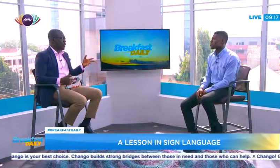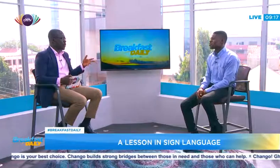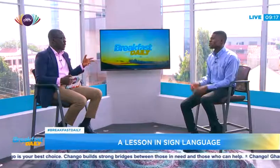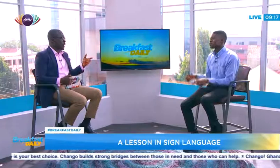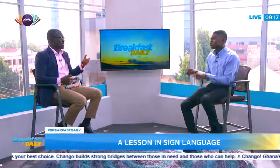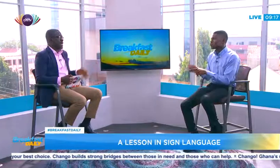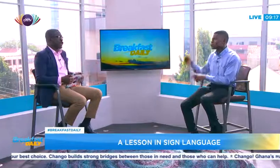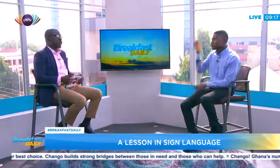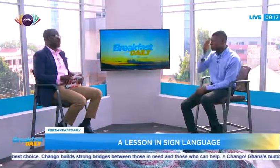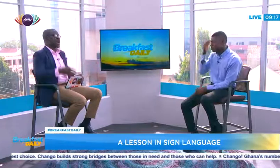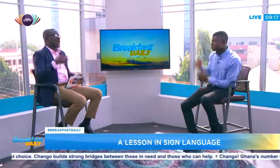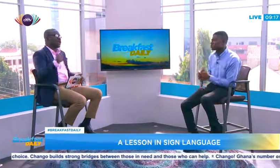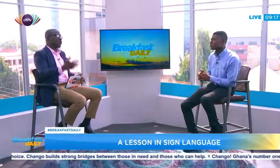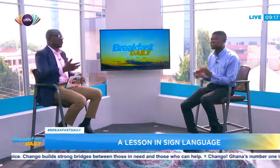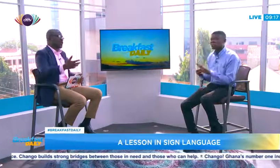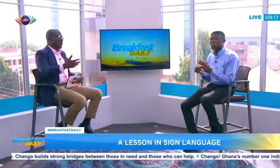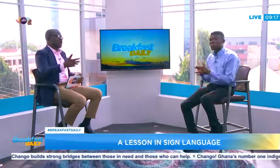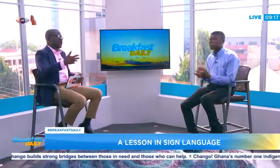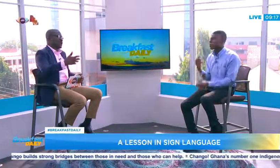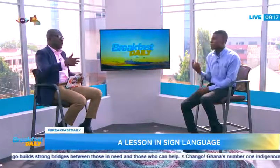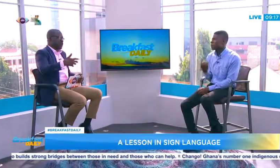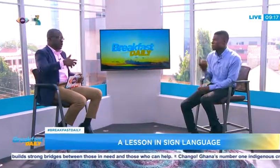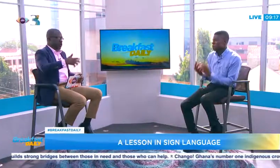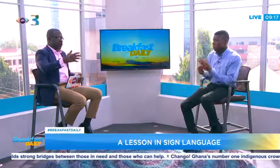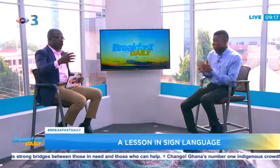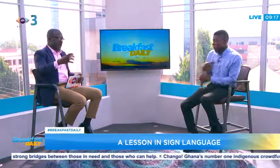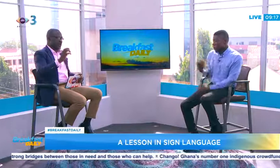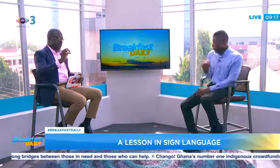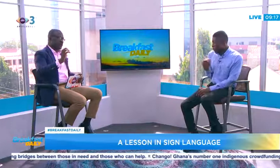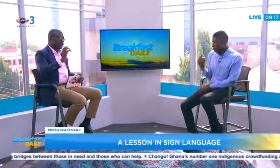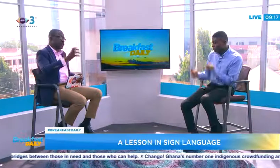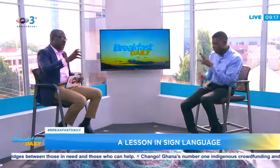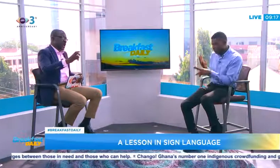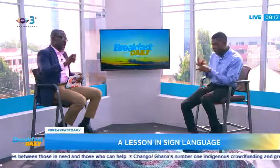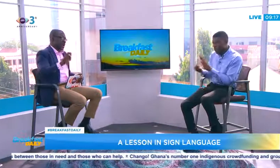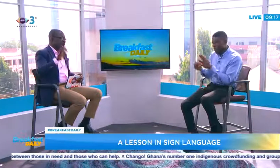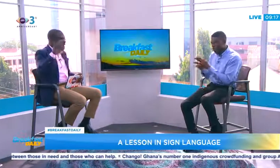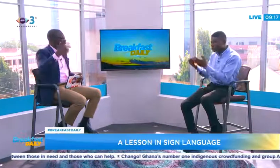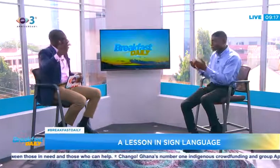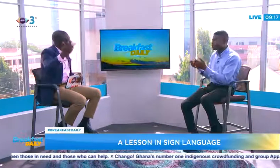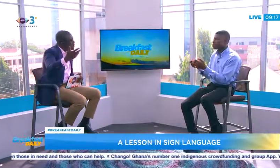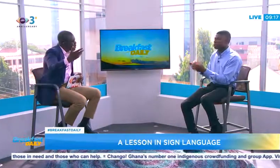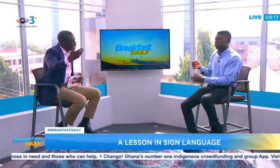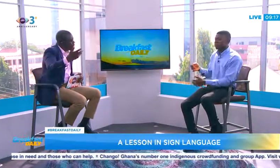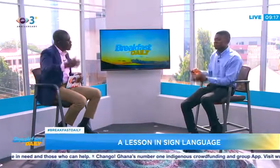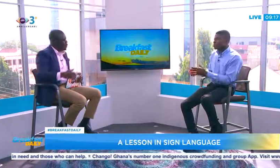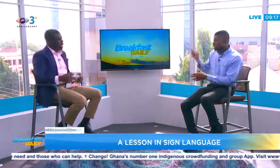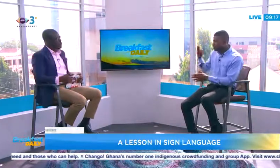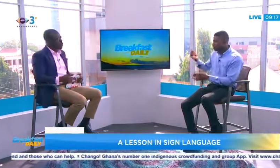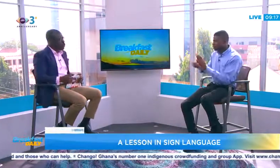where it's like you're almost alone in the world trying to pursue a higher ideal, and people